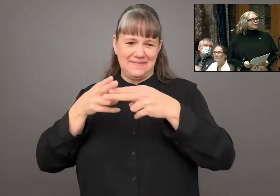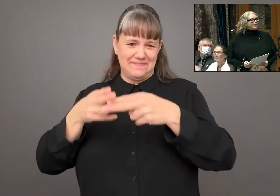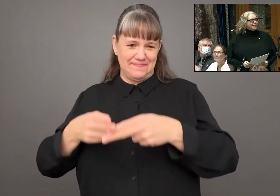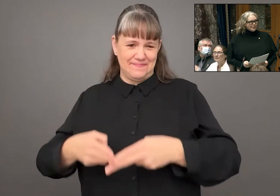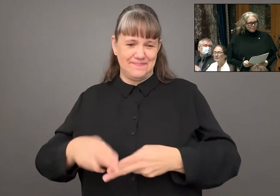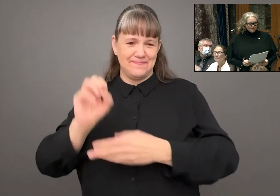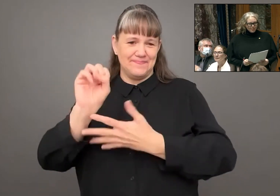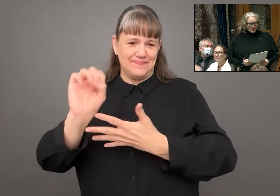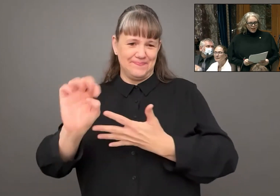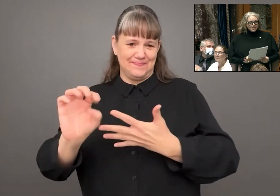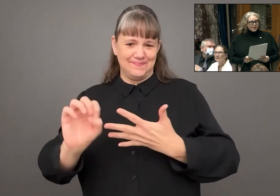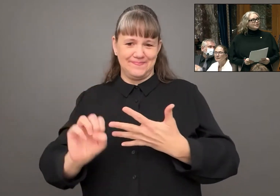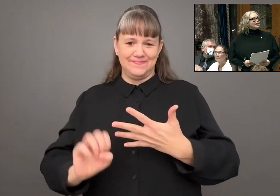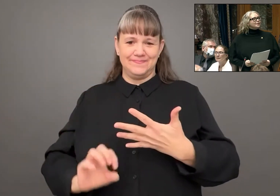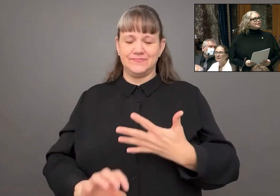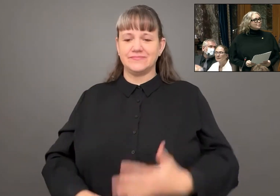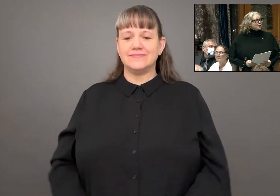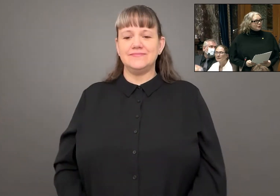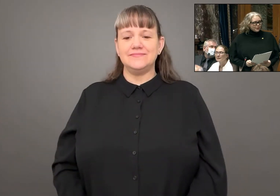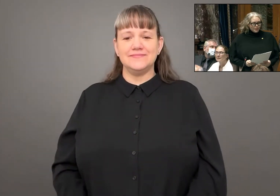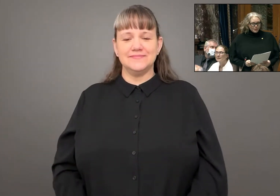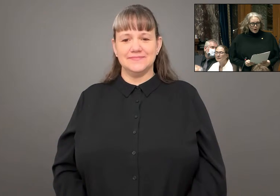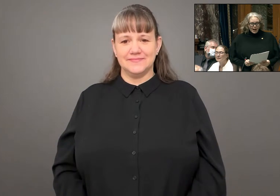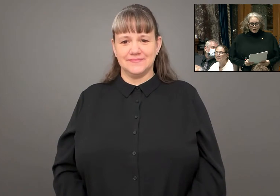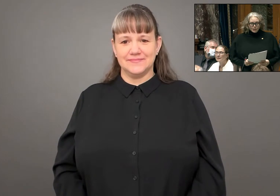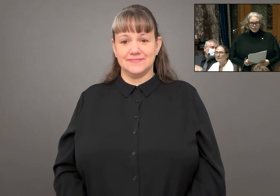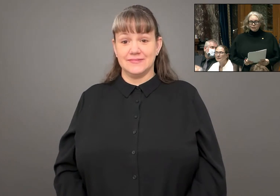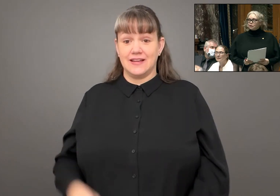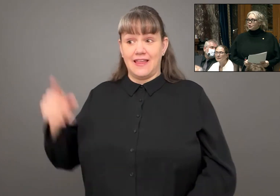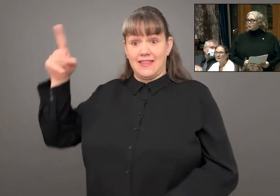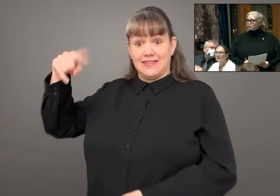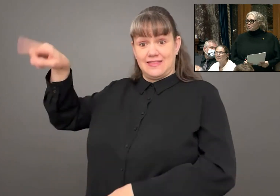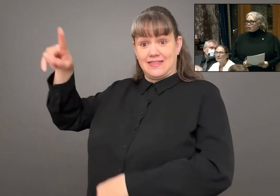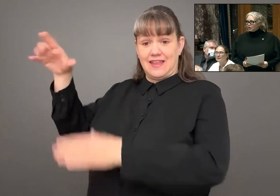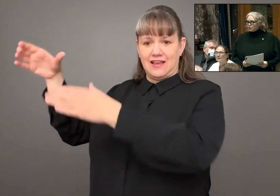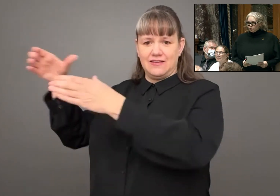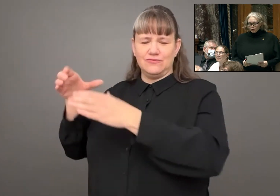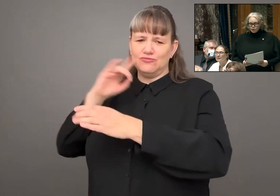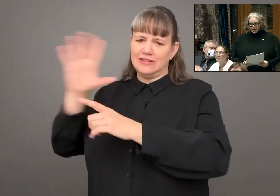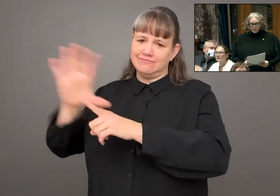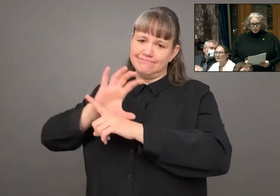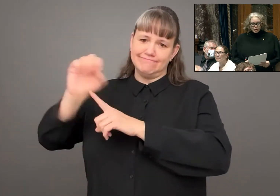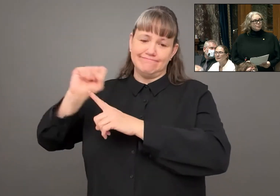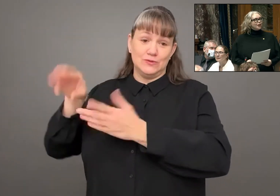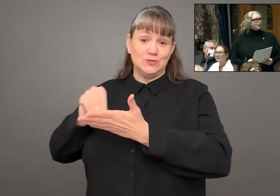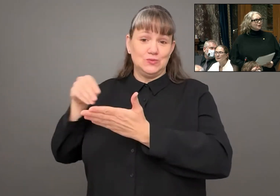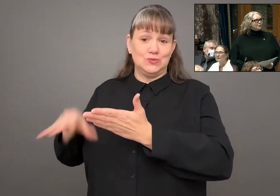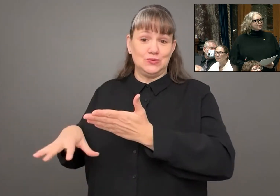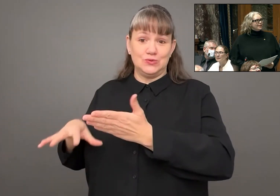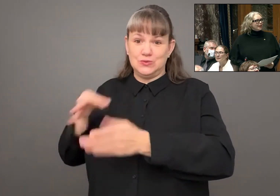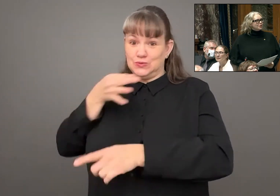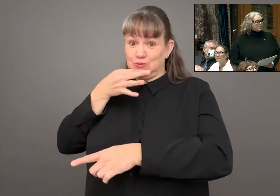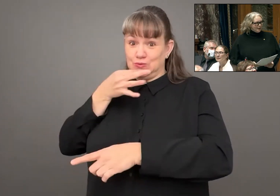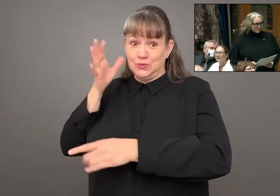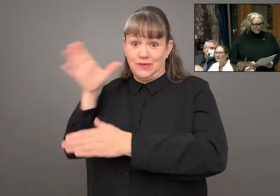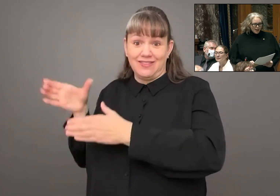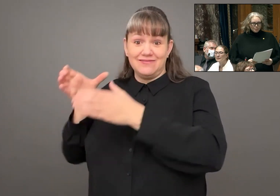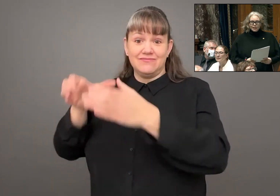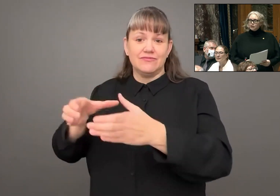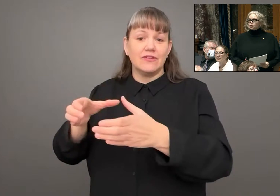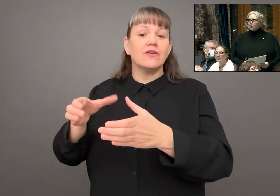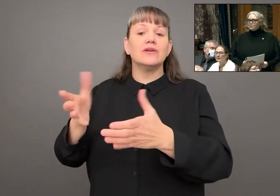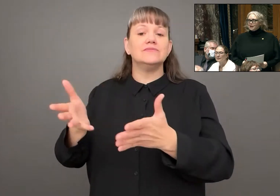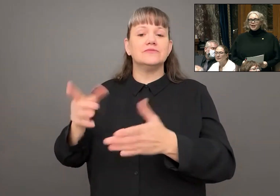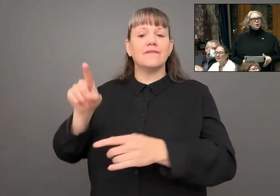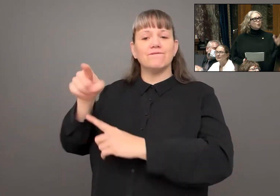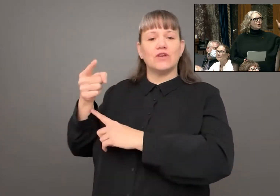Tyler Stickney. These exceptional students are headed to the first Robotics World Championship in Houston next week.